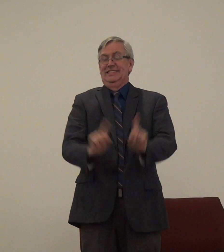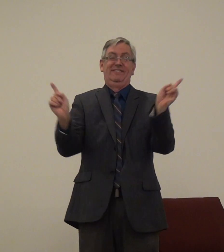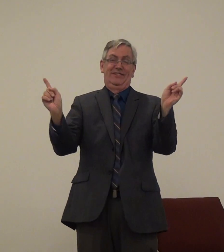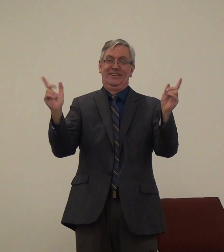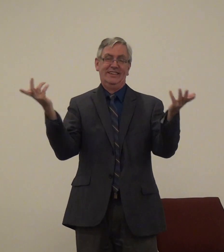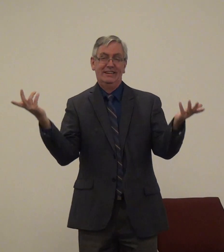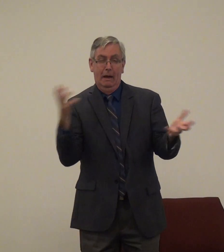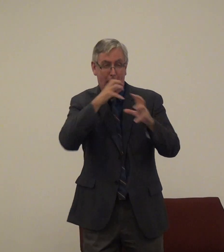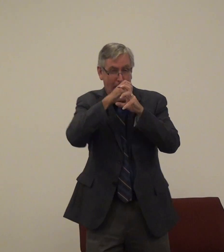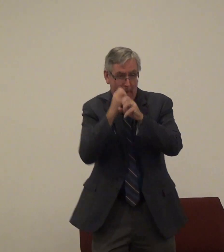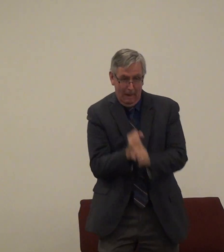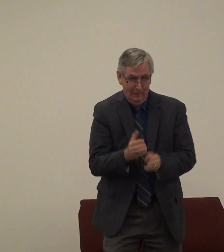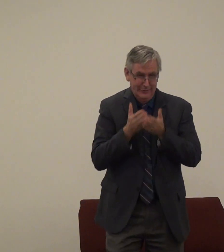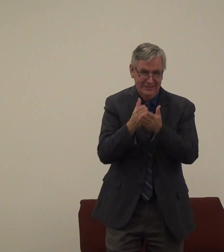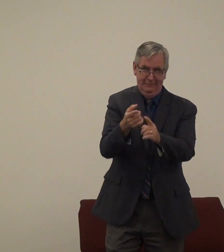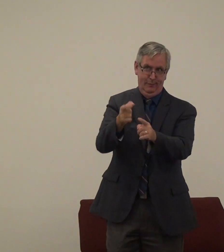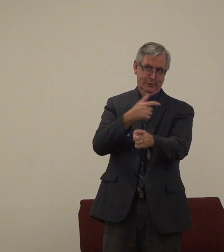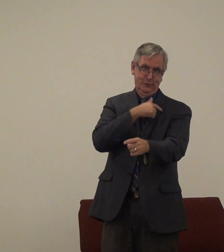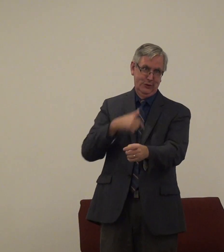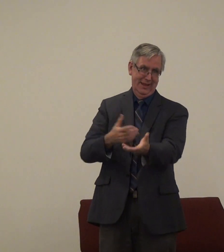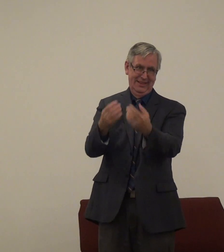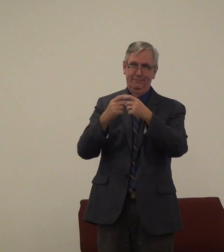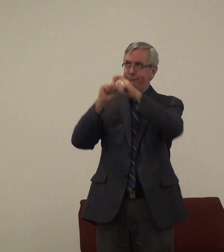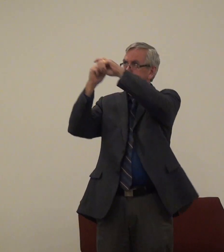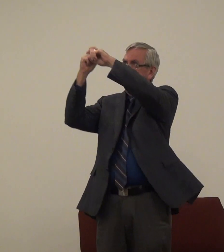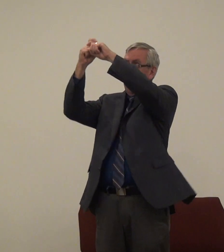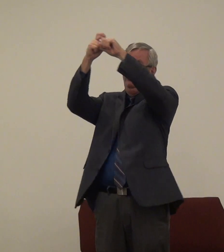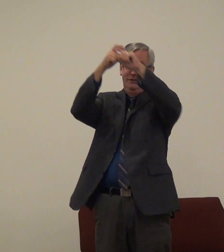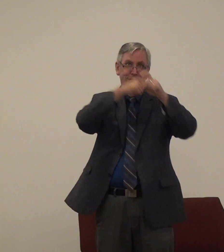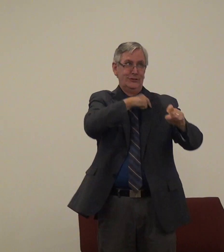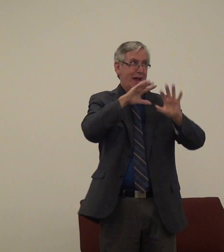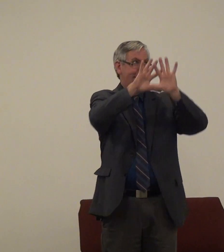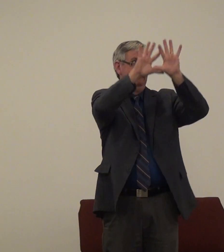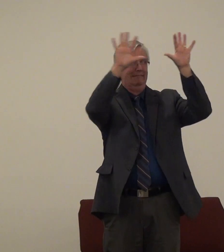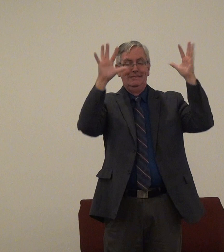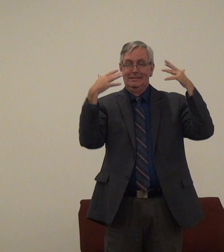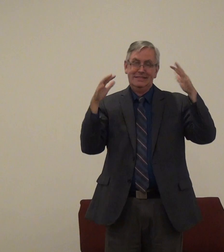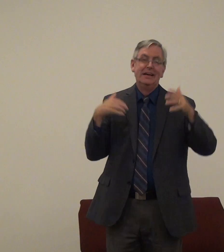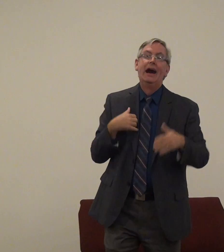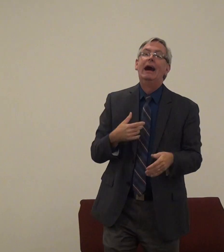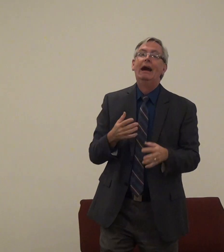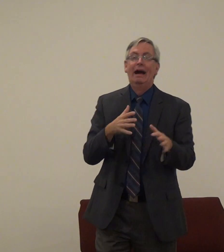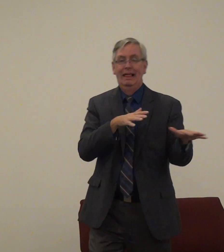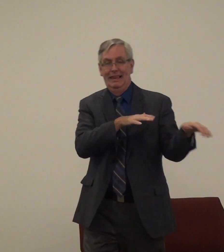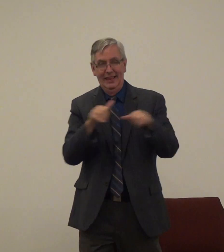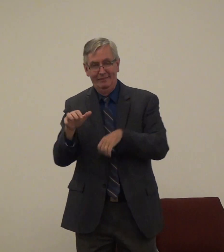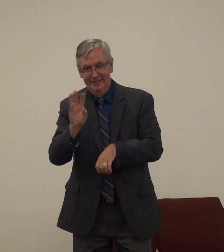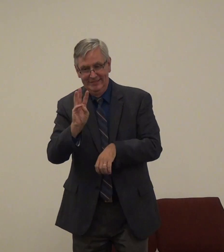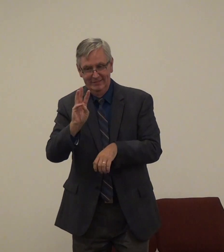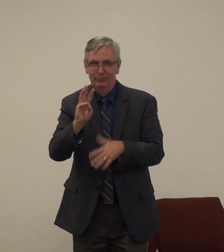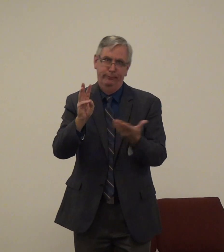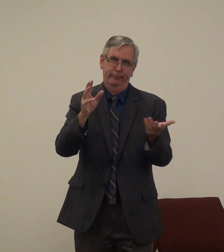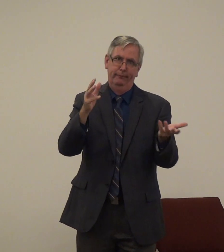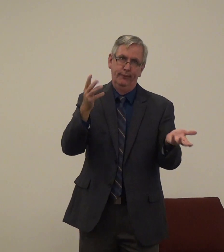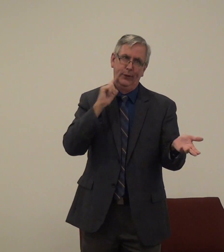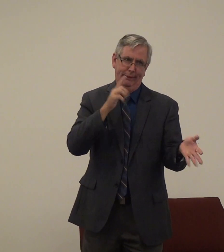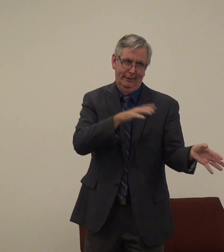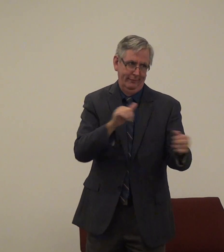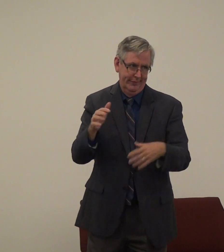mom. And not at all like here. It was an old ship that China had given them, because there were Chinese placards